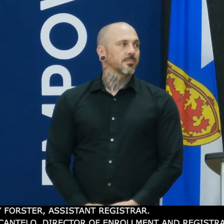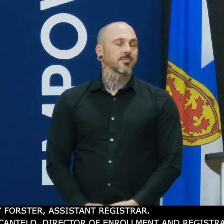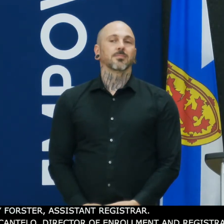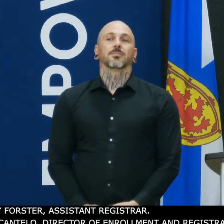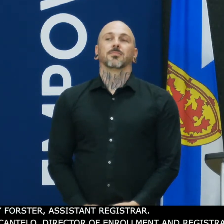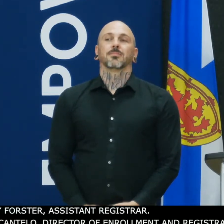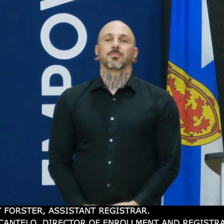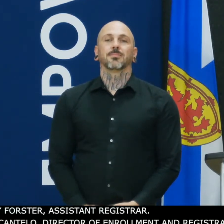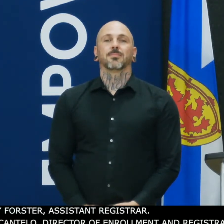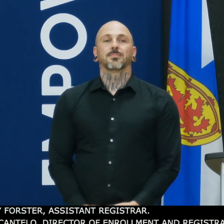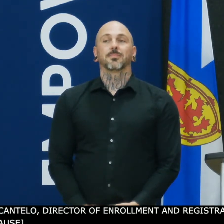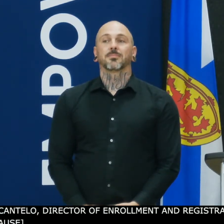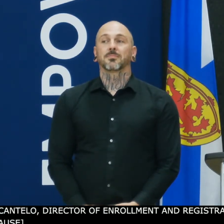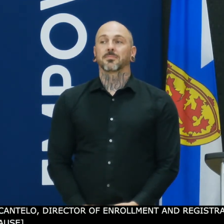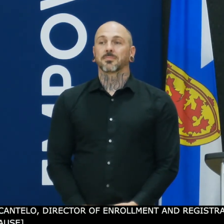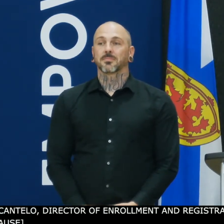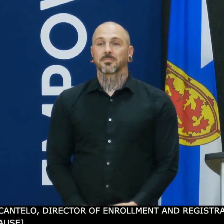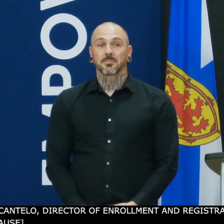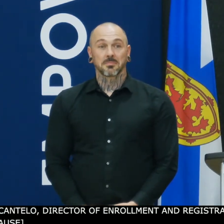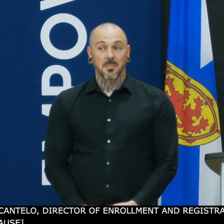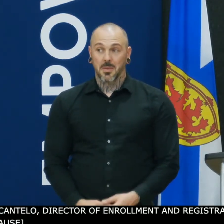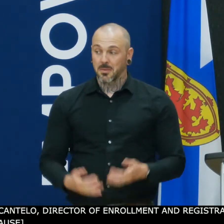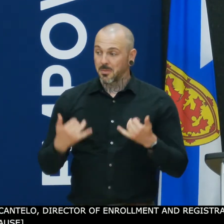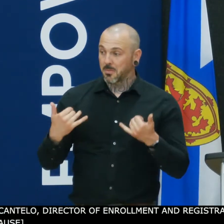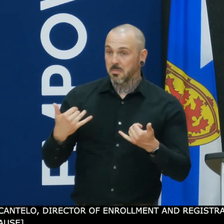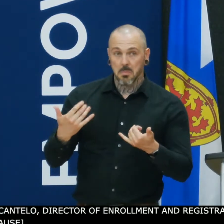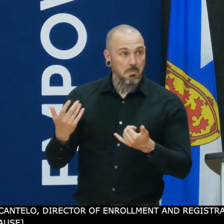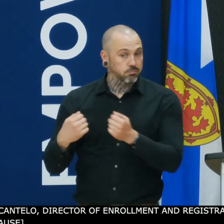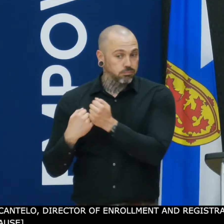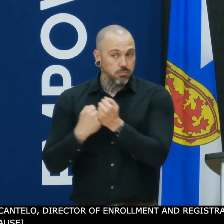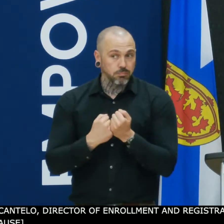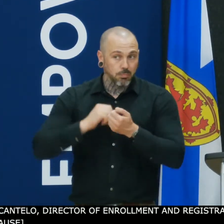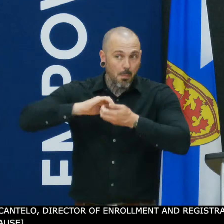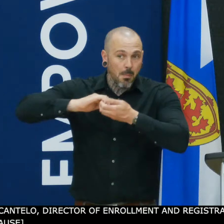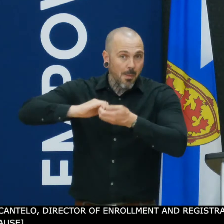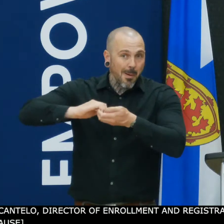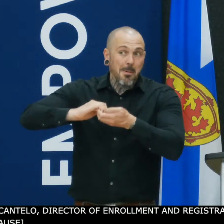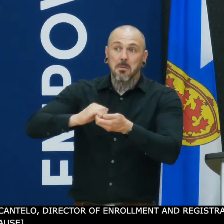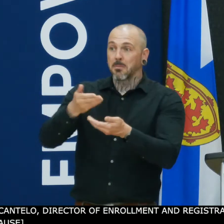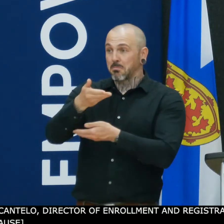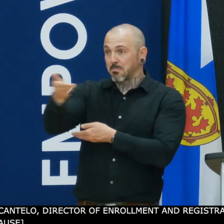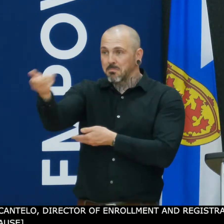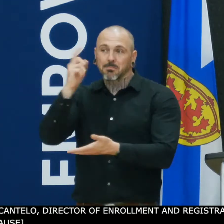I'd also like to acknowledge some of our important partners and supporters of Kingstec who are in attendance today.